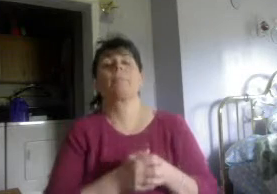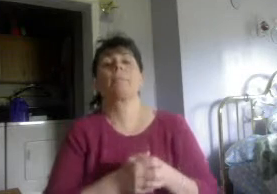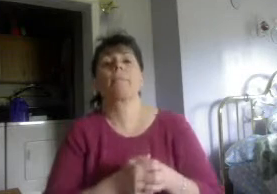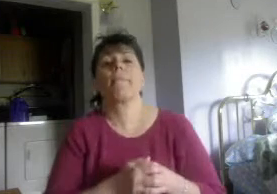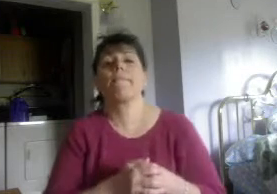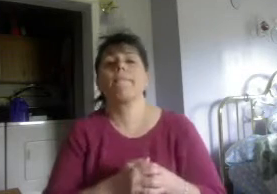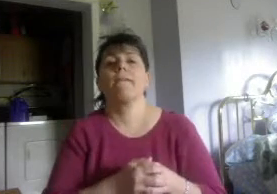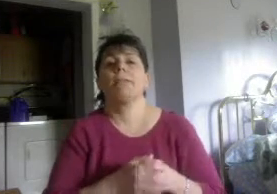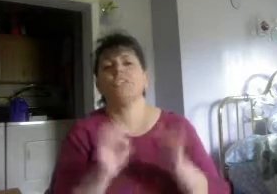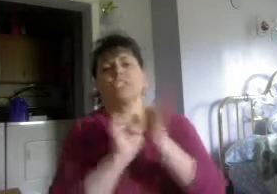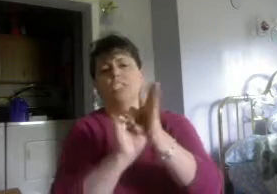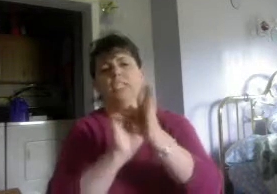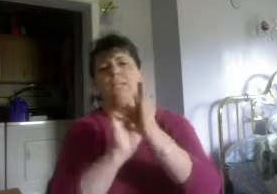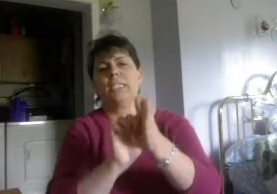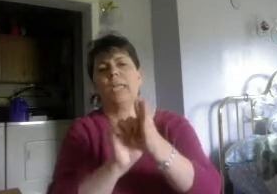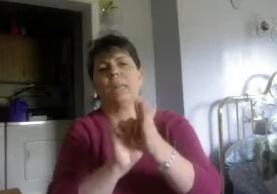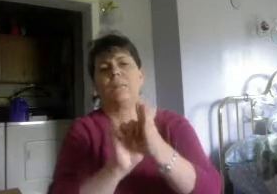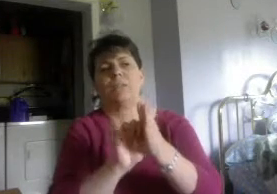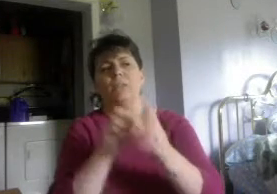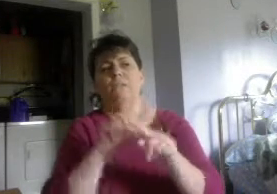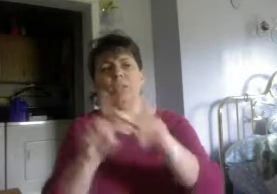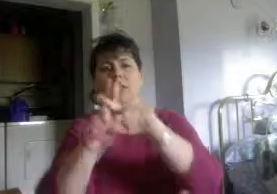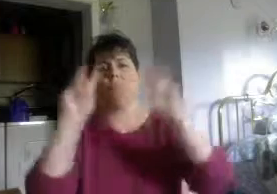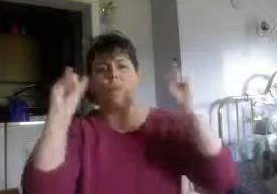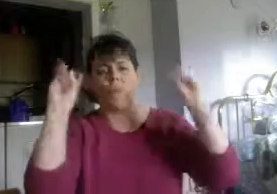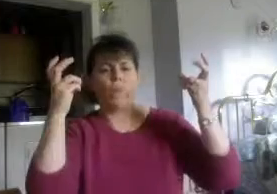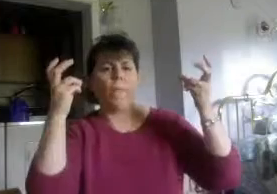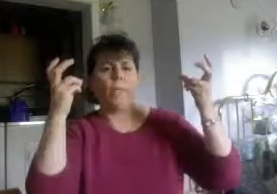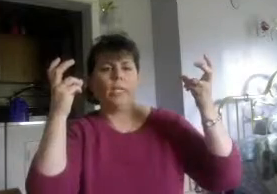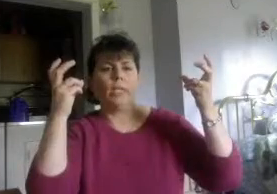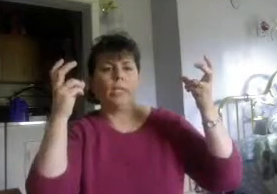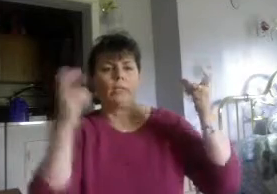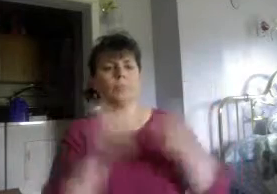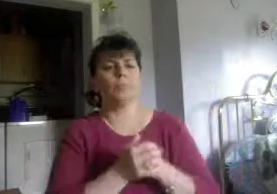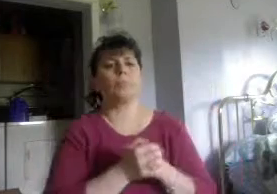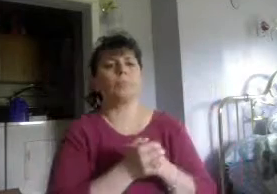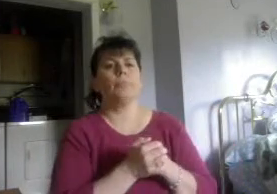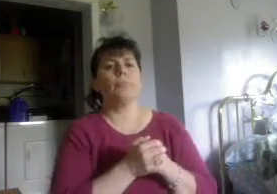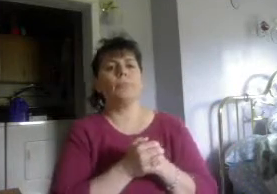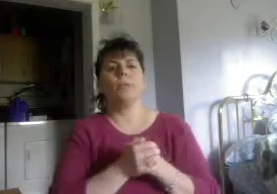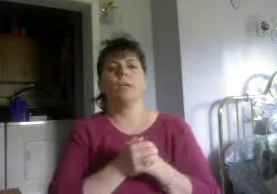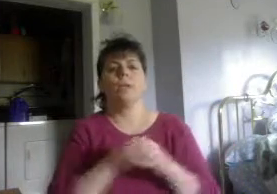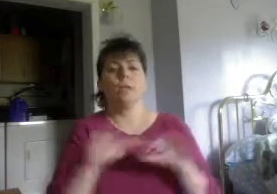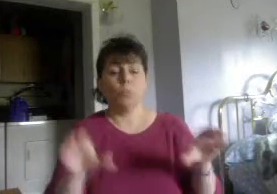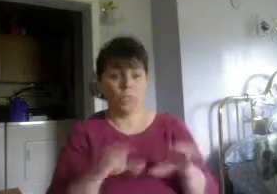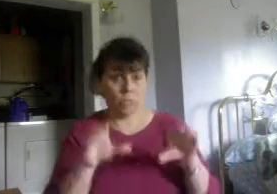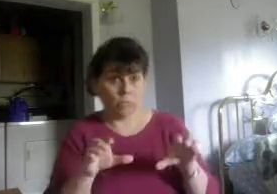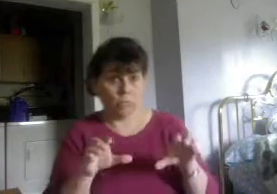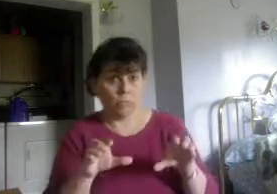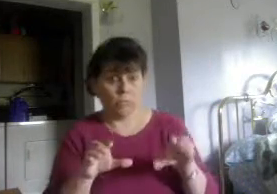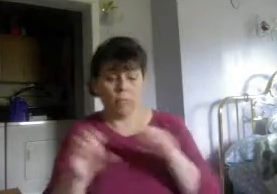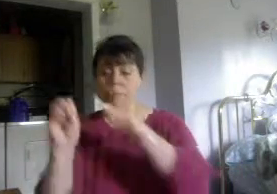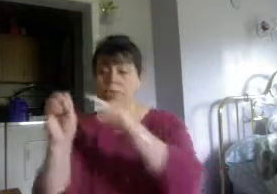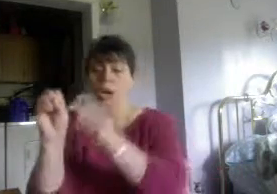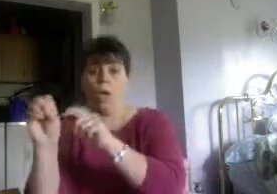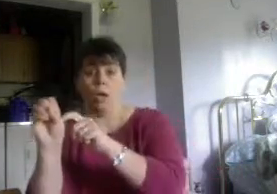examples. Now what they'll do is mark an item with an O, the letter O, if the topic or situation has come up with white people